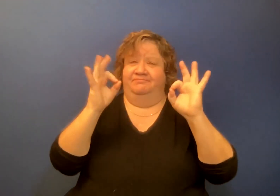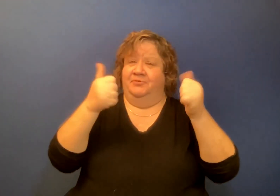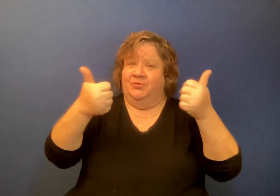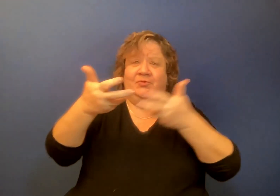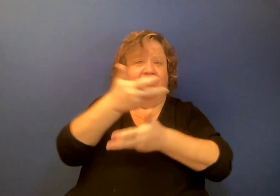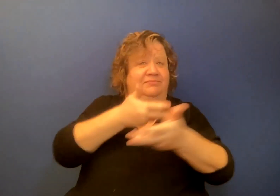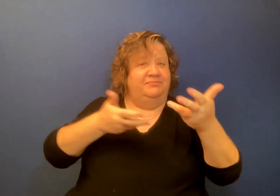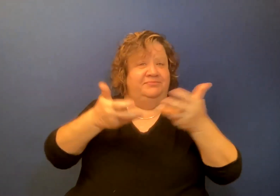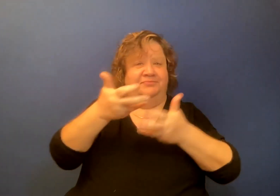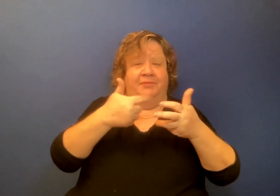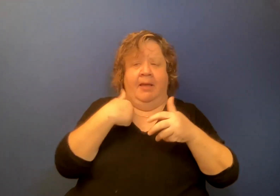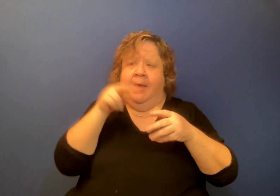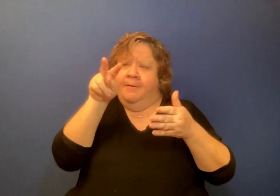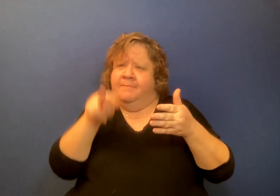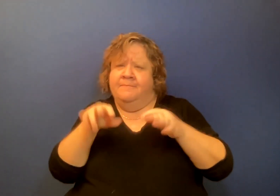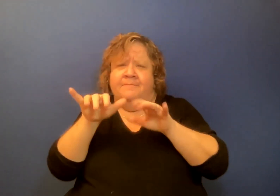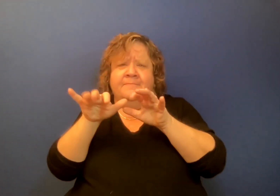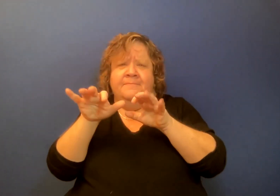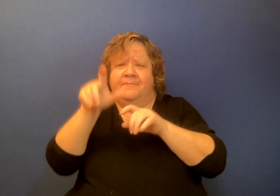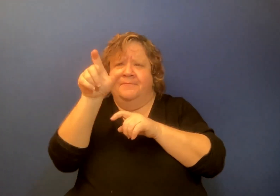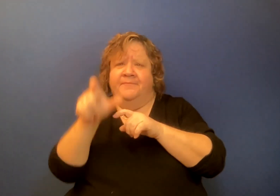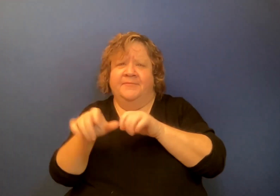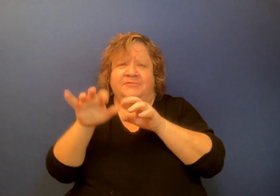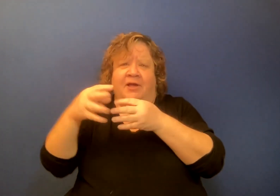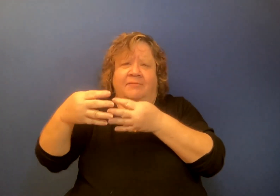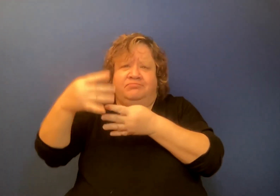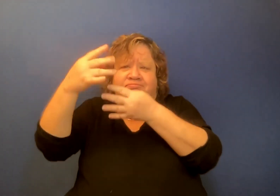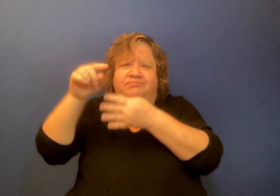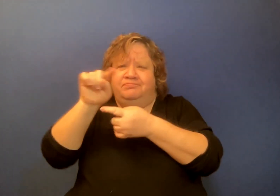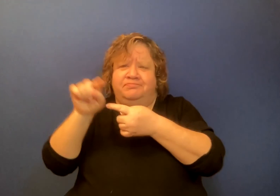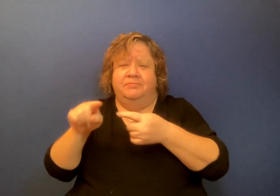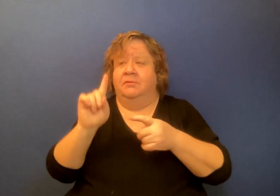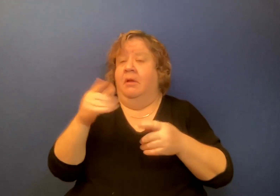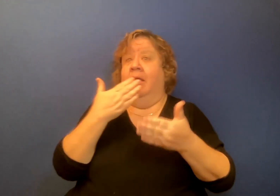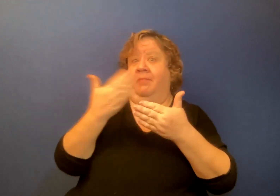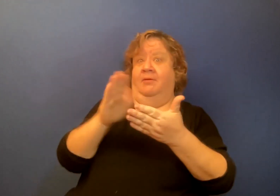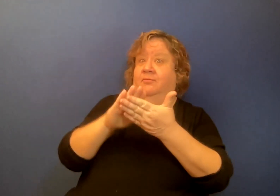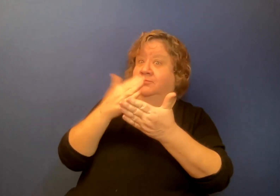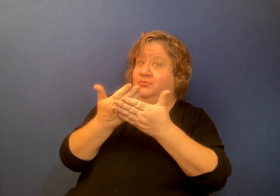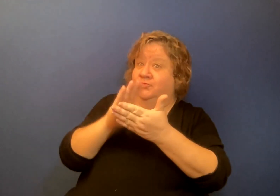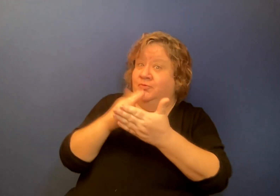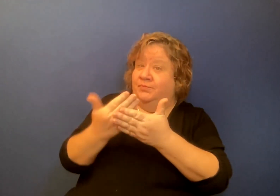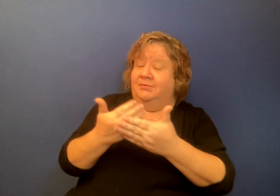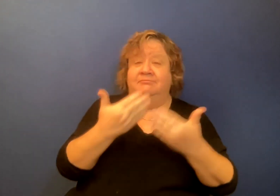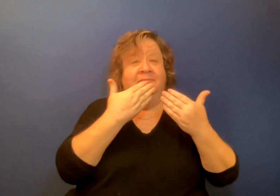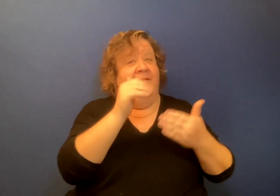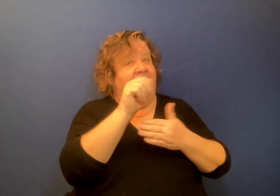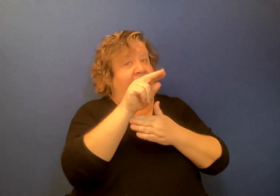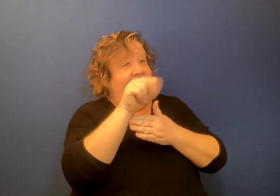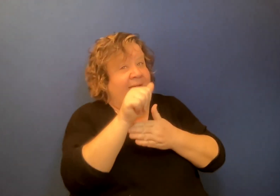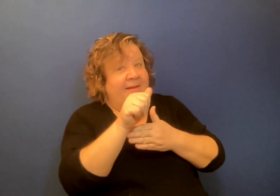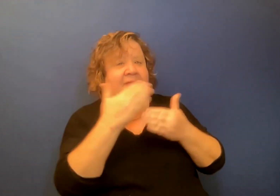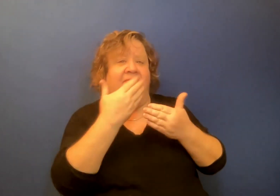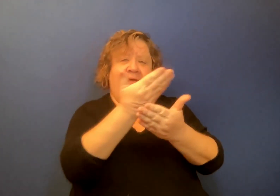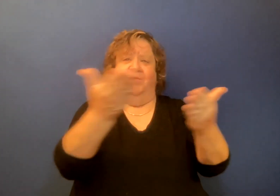so much. Thank you to our interpreters. Thank you to Anna. Really appreciate it. And we look forward to looping back with you